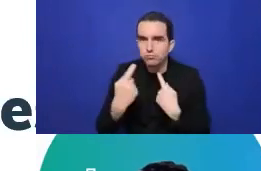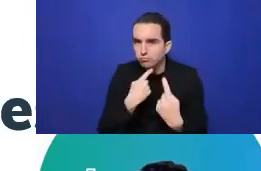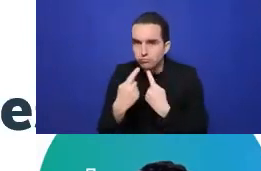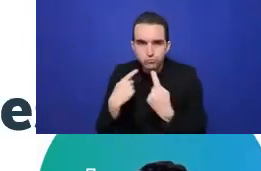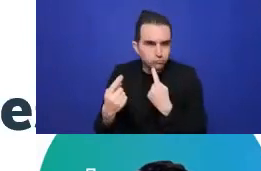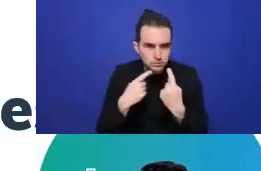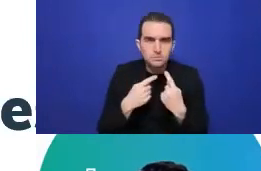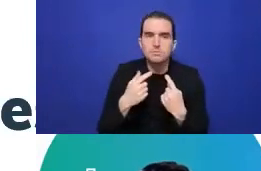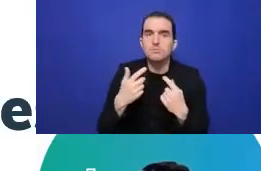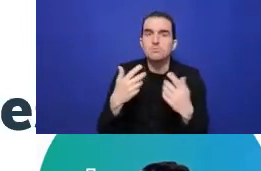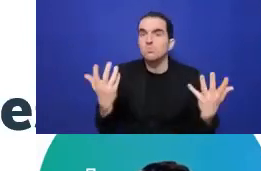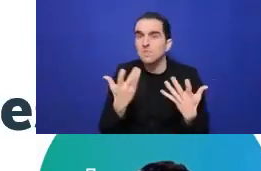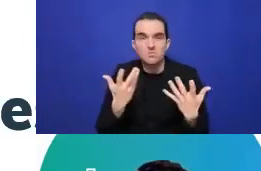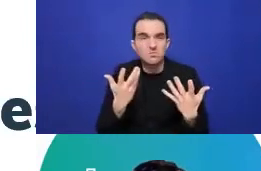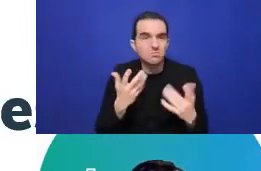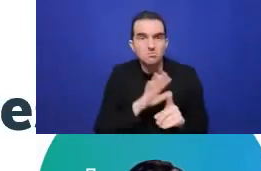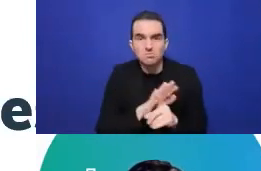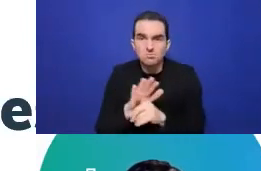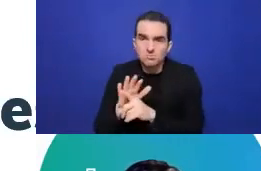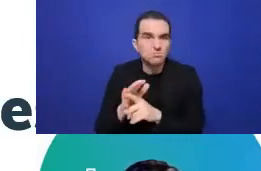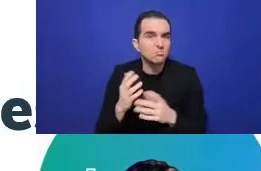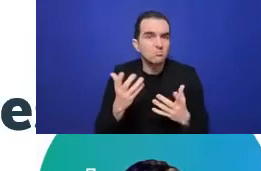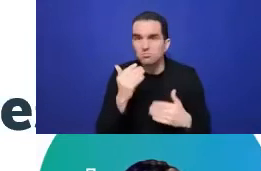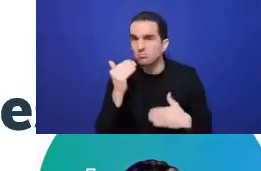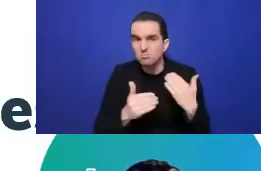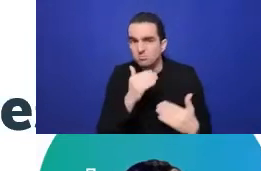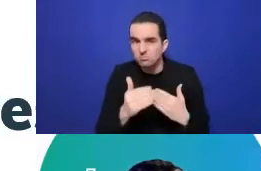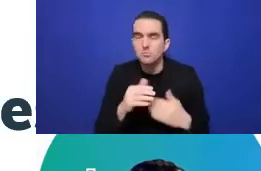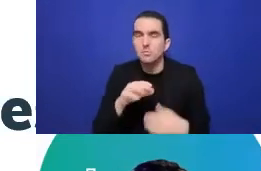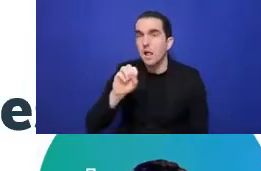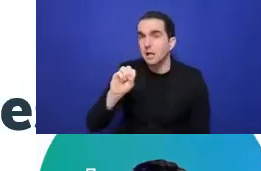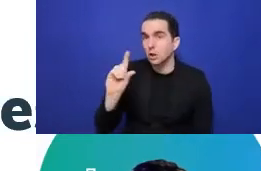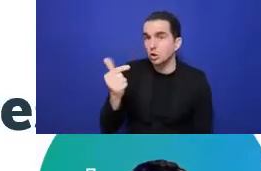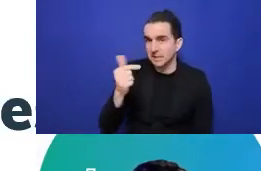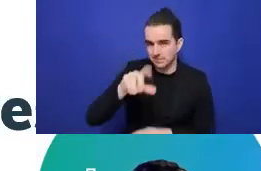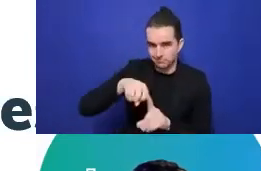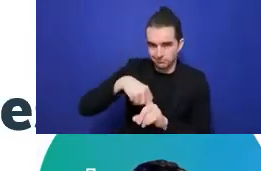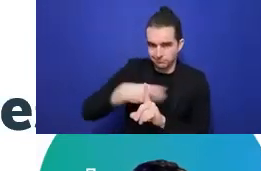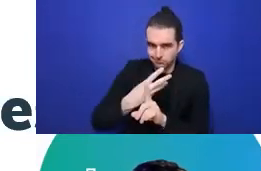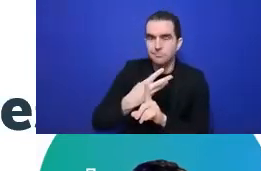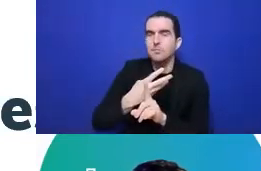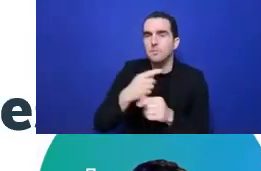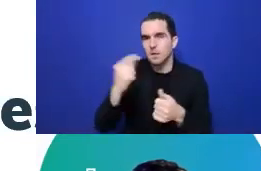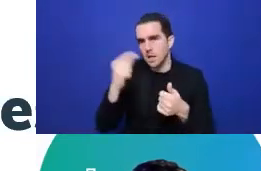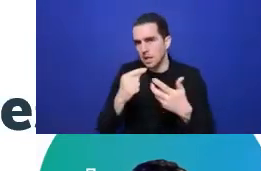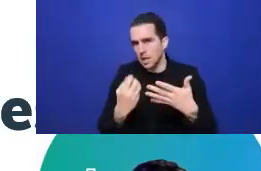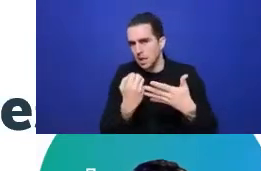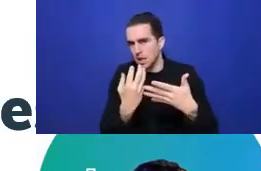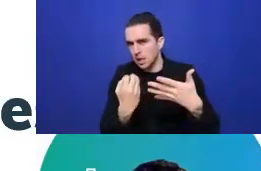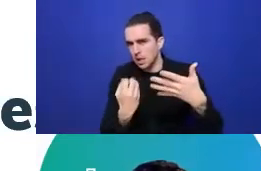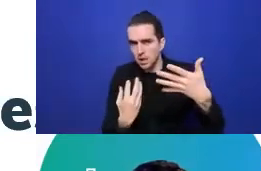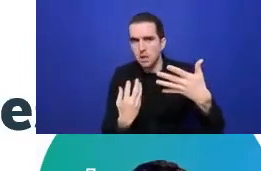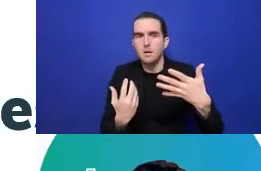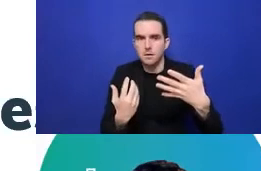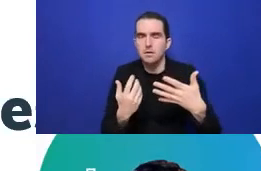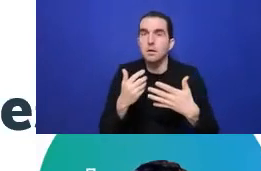the country include health systems or sort of disease-specific or more